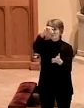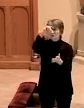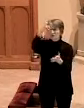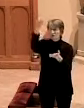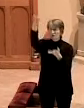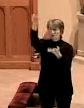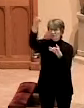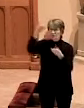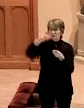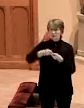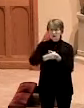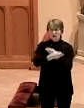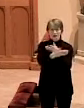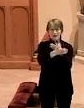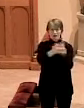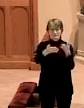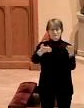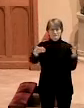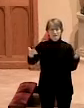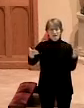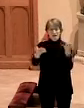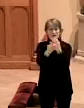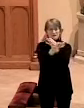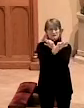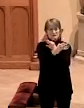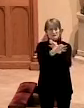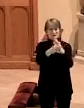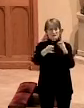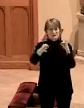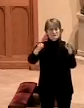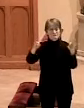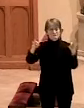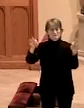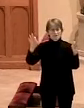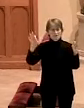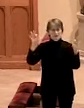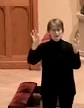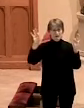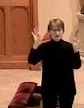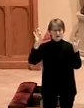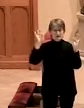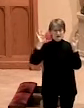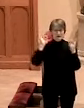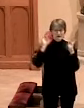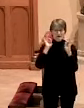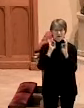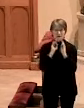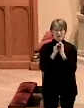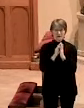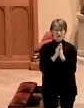resurrection you have set us free.